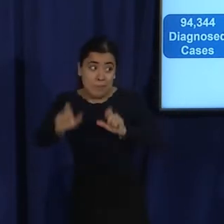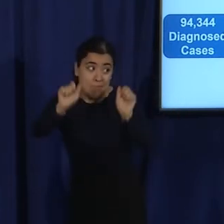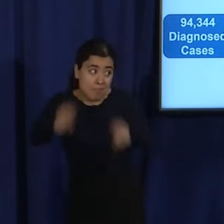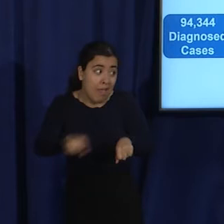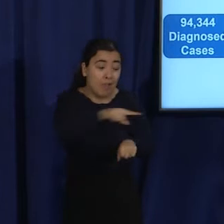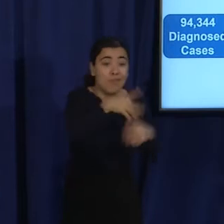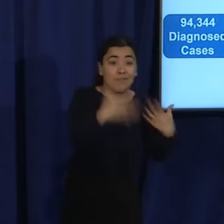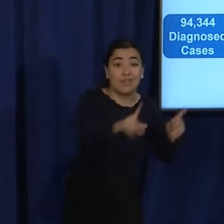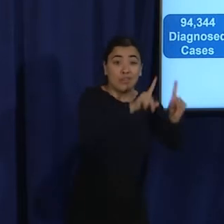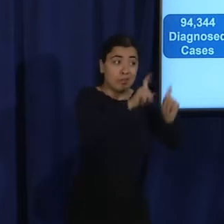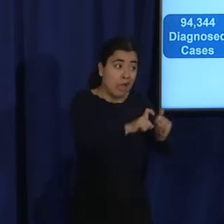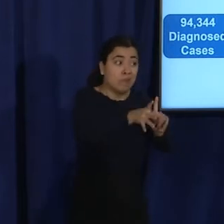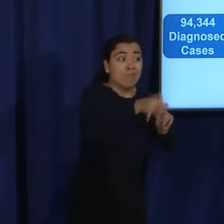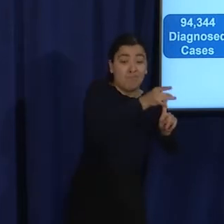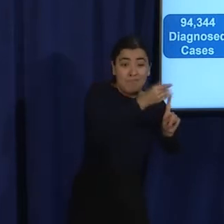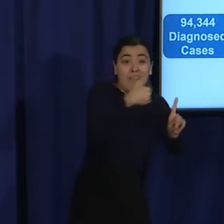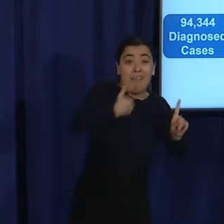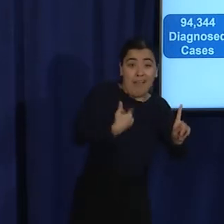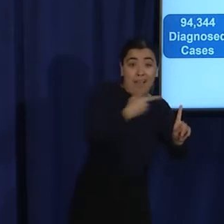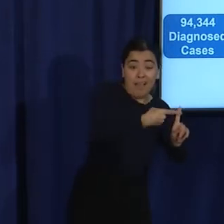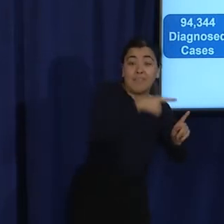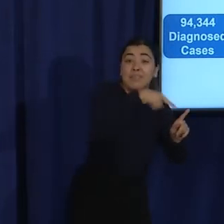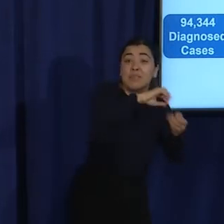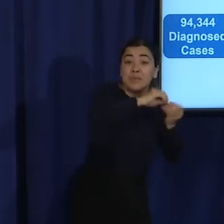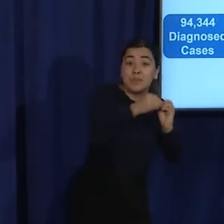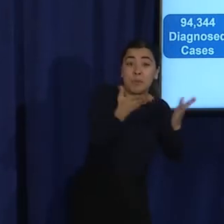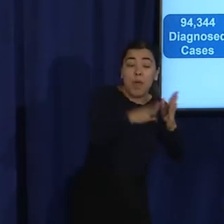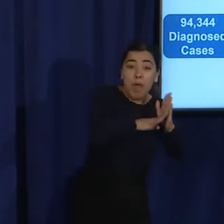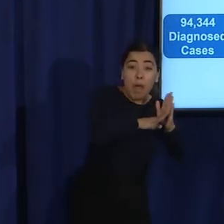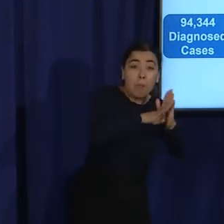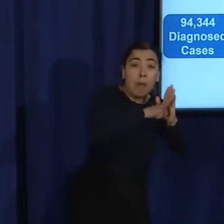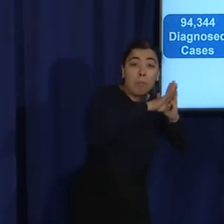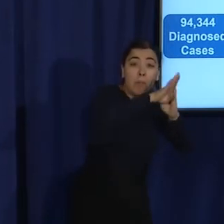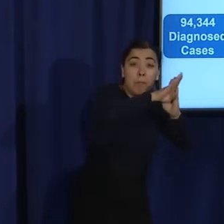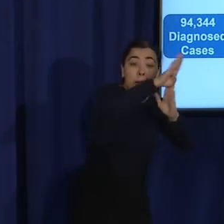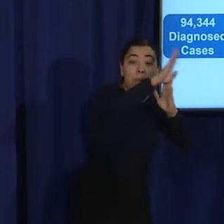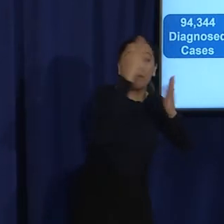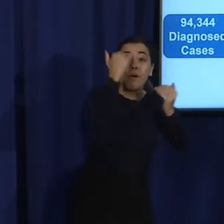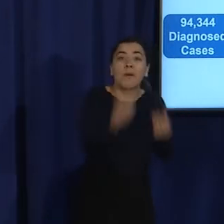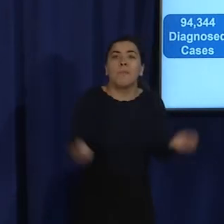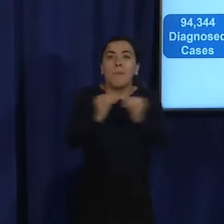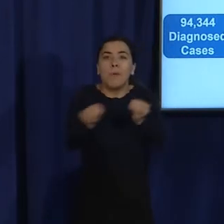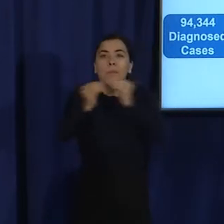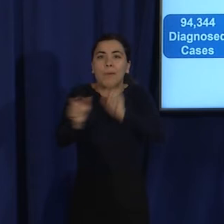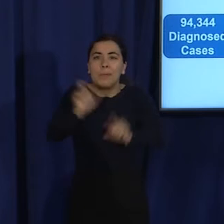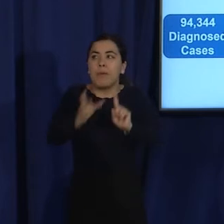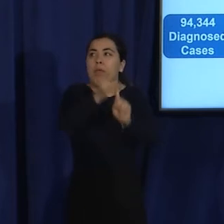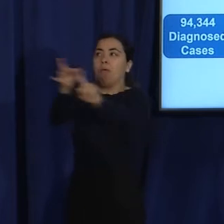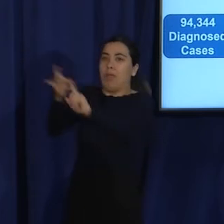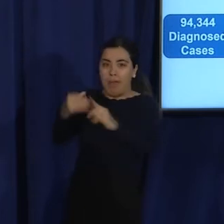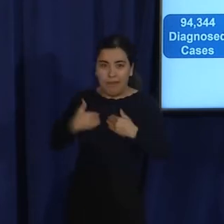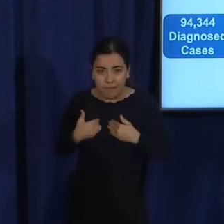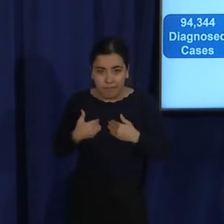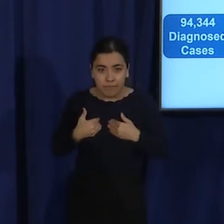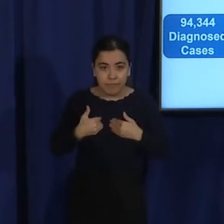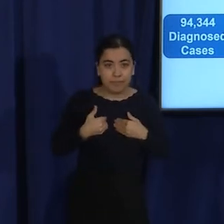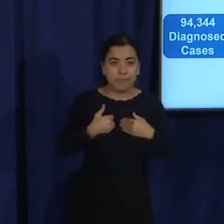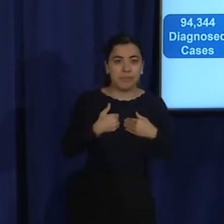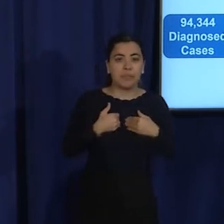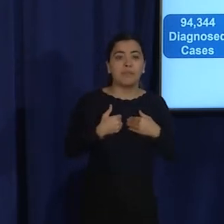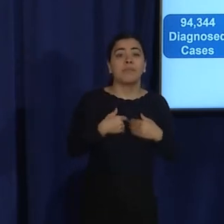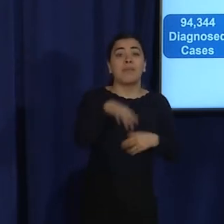is going up because we are seeing so many more cases being diagnosed right now. 83,000 plus of these